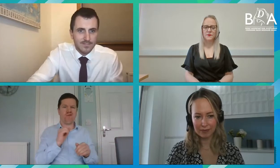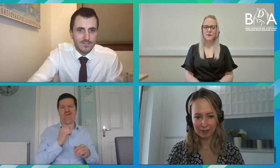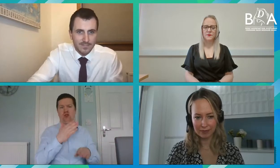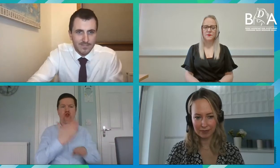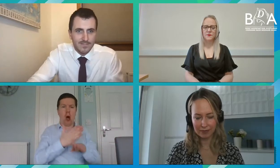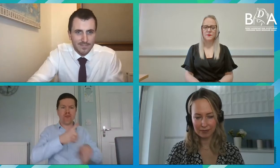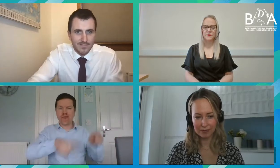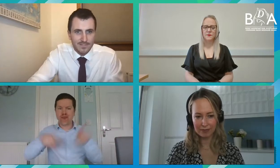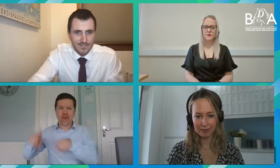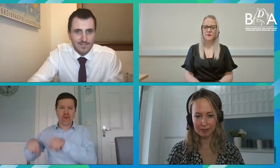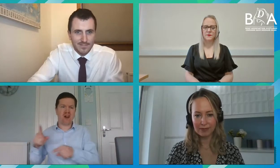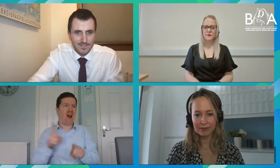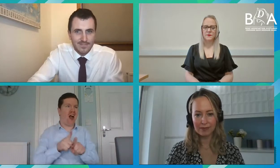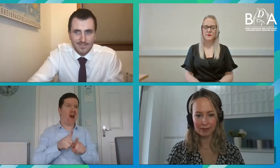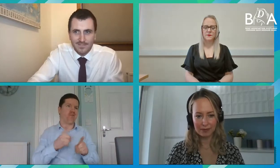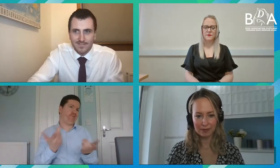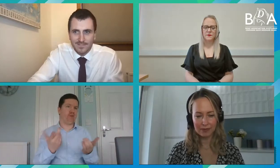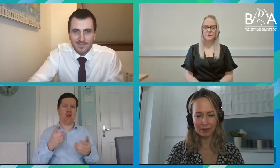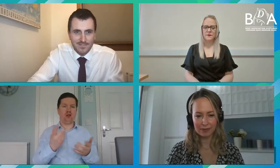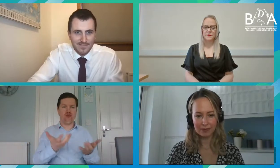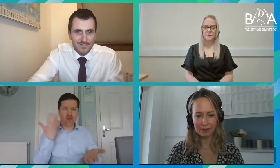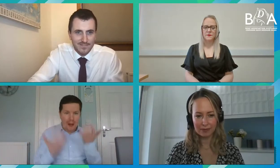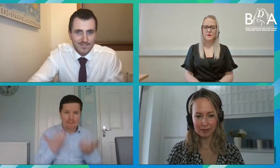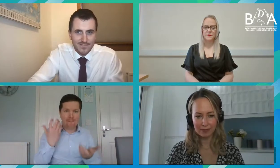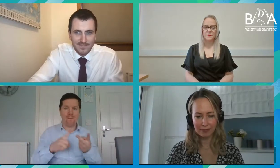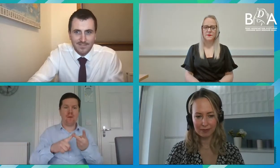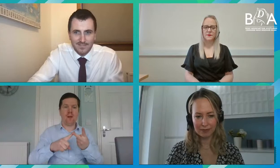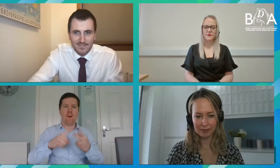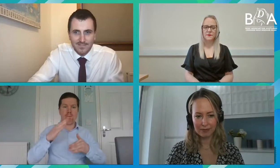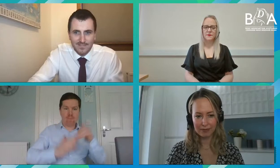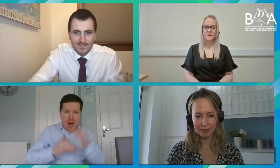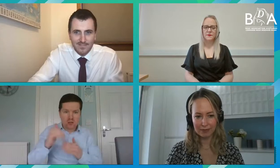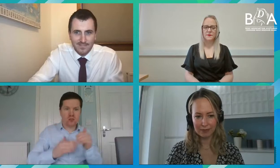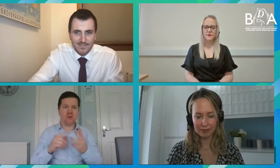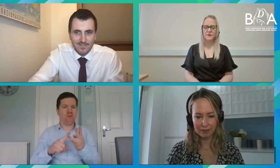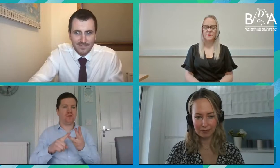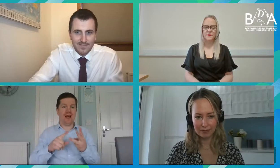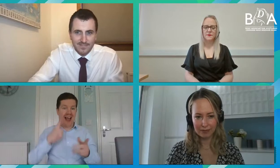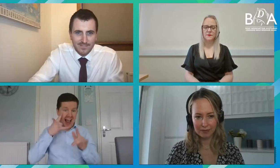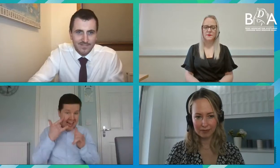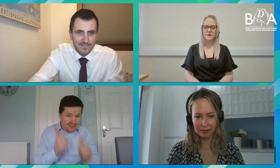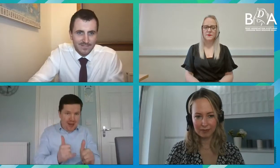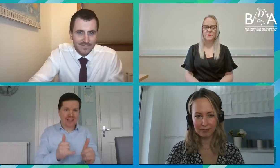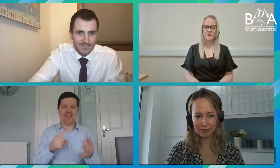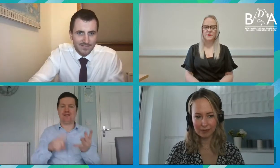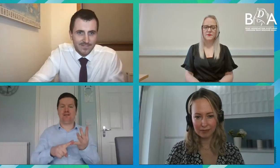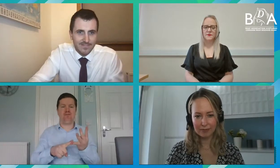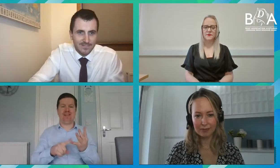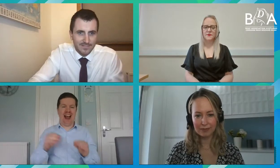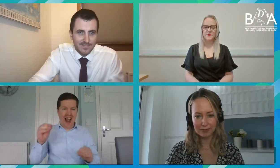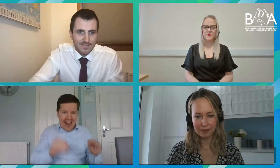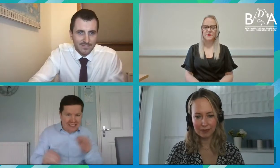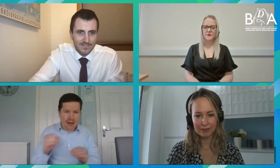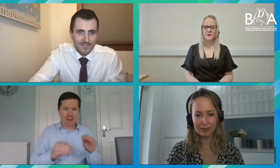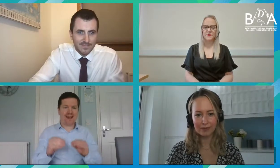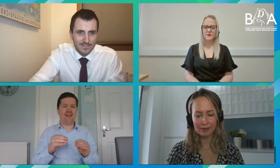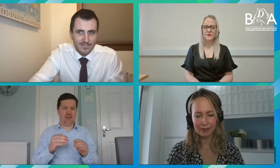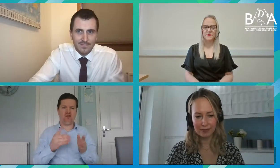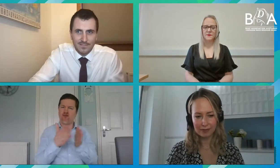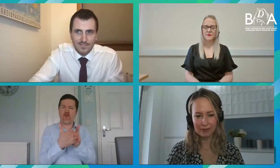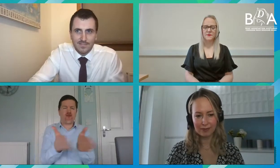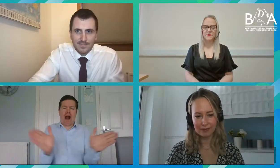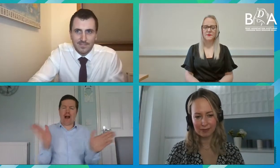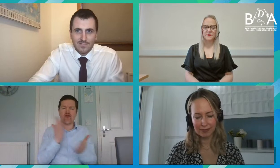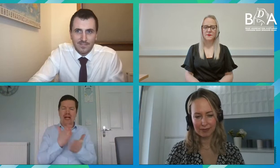period of 2 years to complete your apprenticeship. And within that, you are exposed to a lot of different environments, which